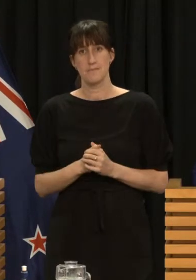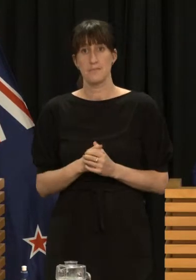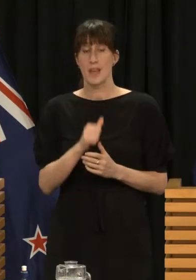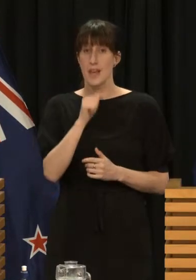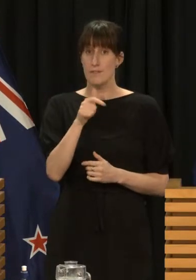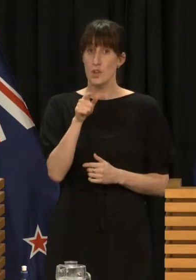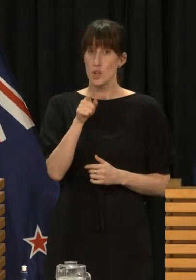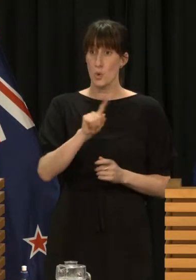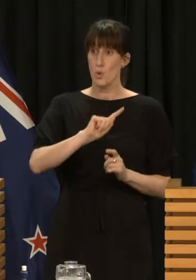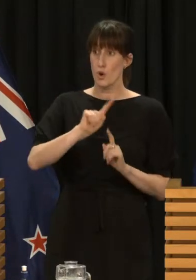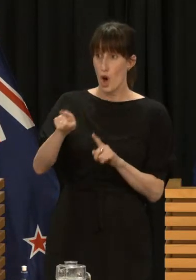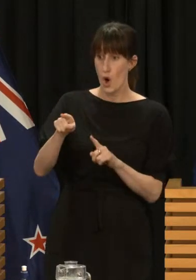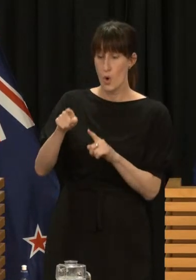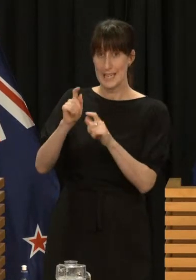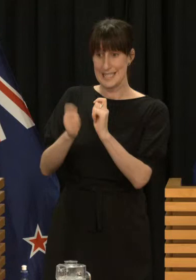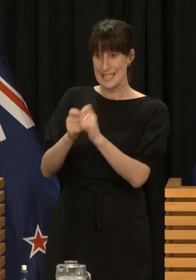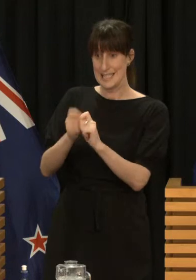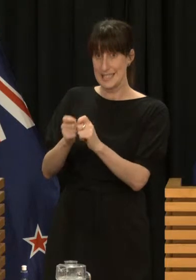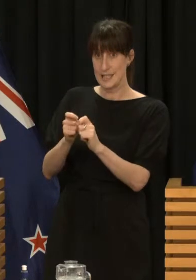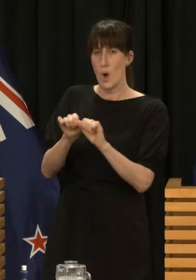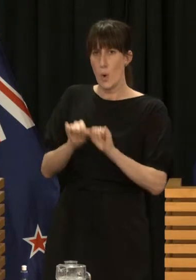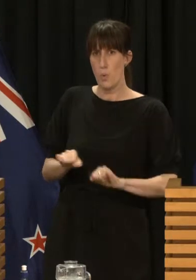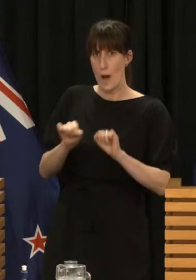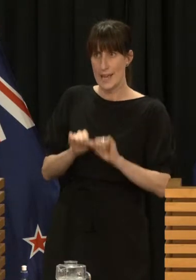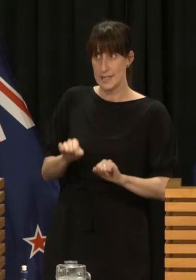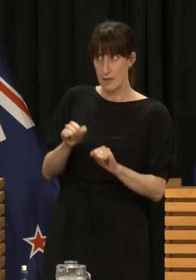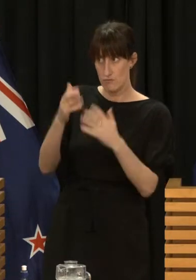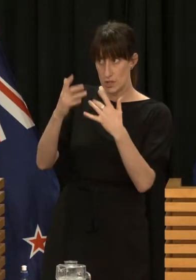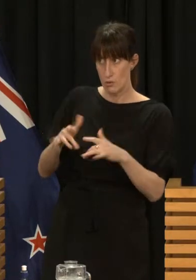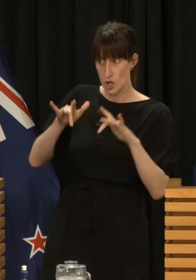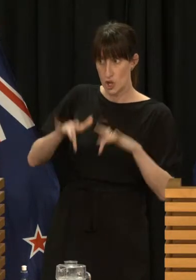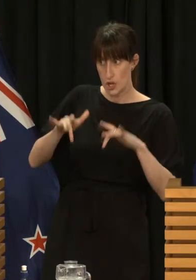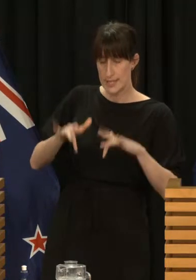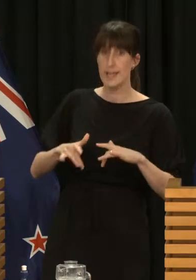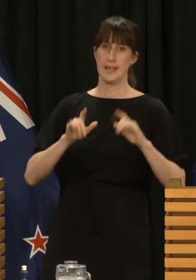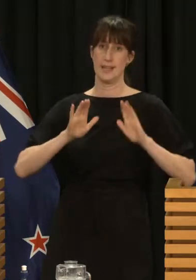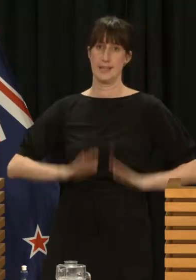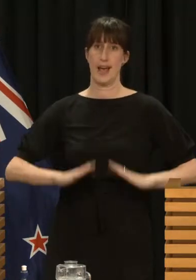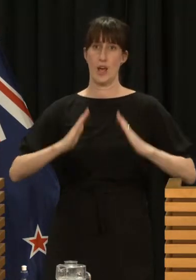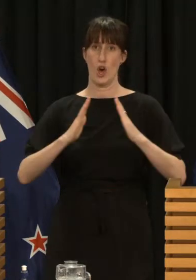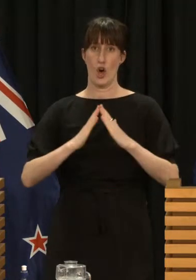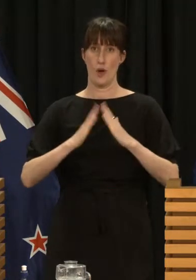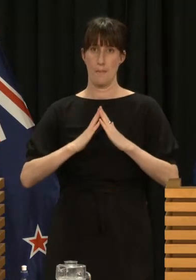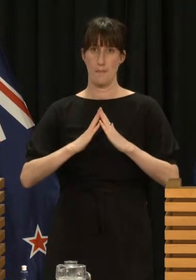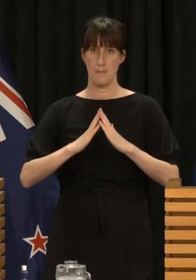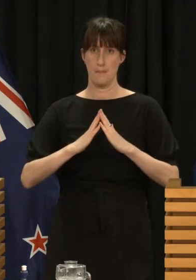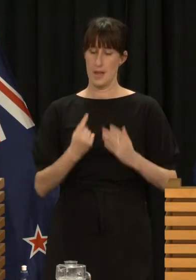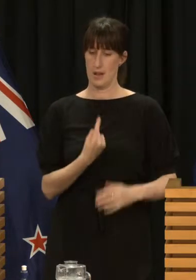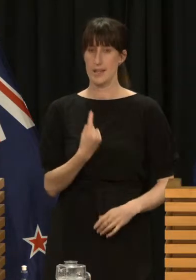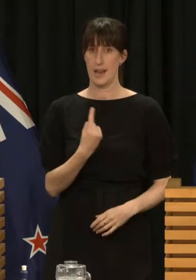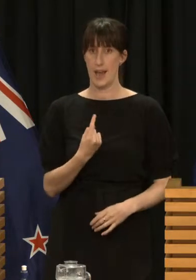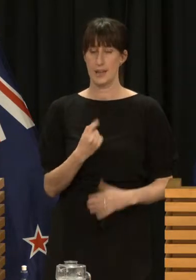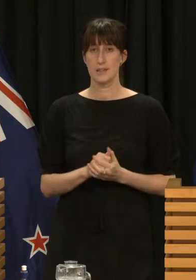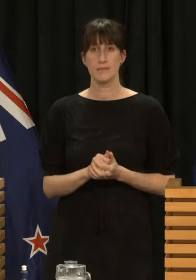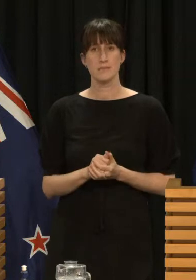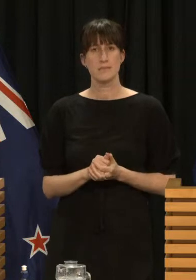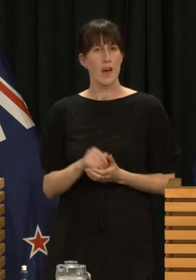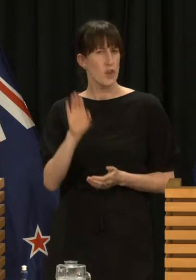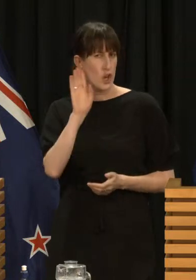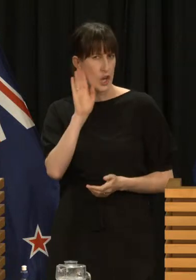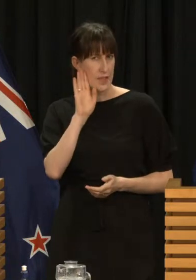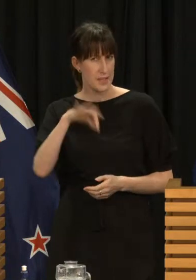received a negative test to do so. I've been advised of reports this morning that people were seen coming and going from the